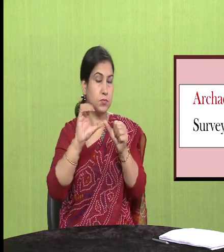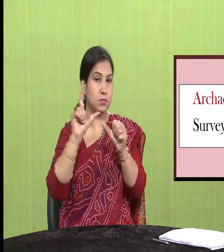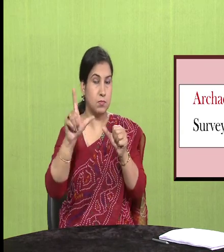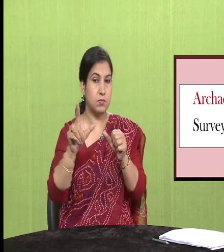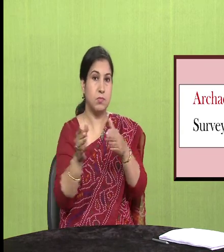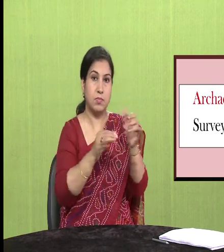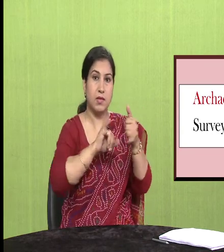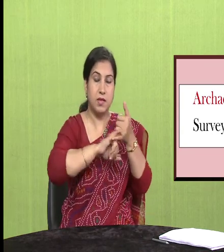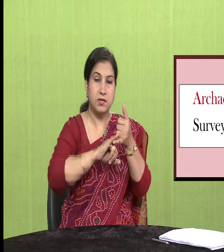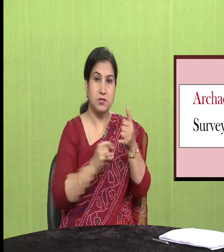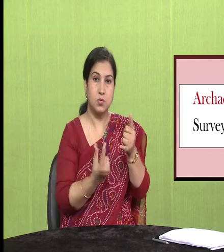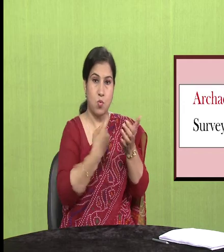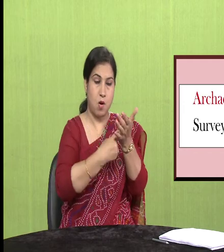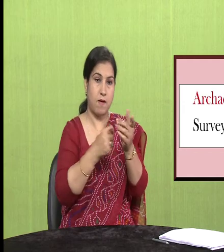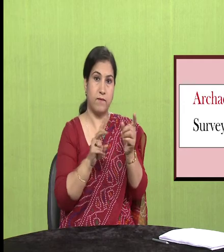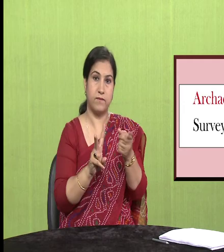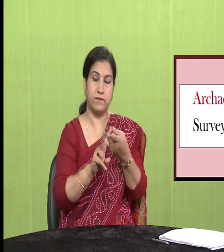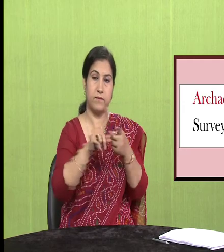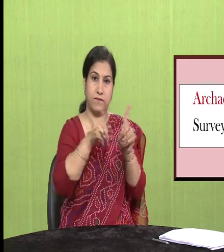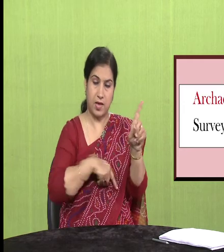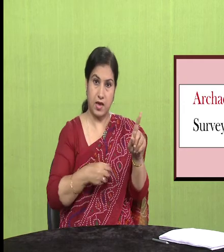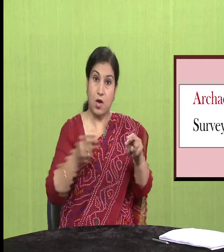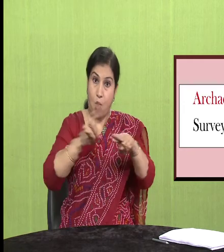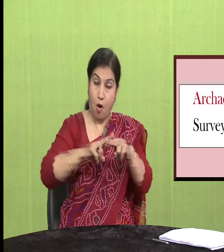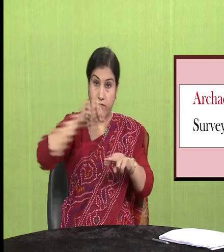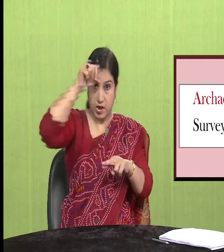top organization in our country